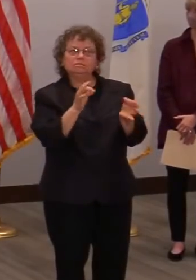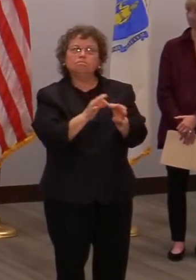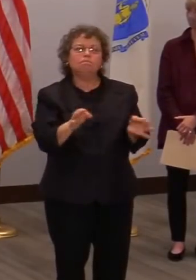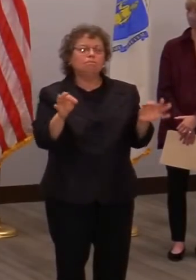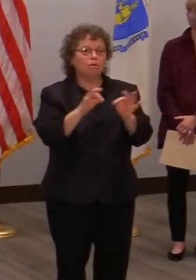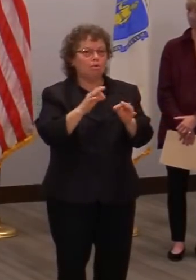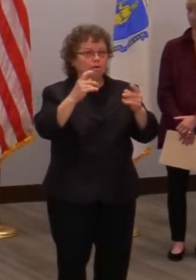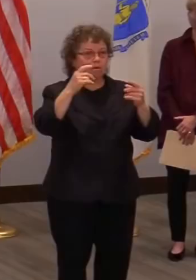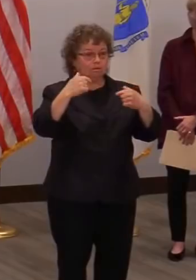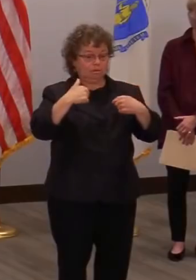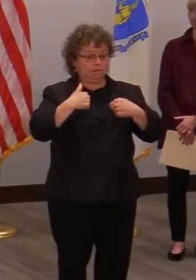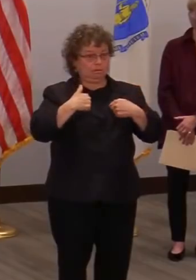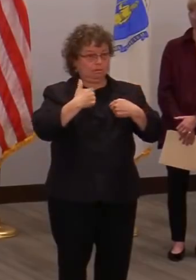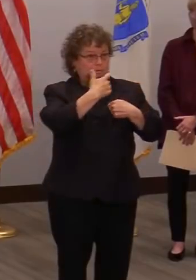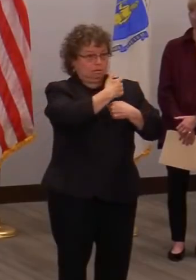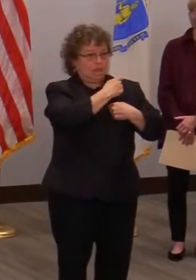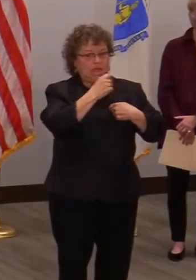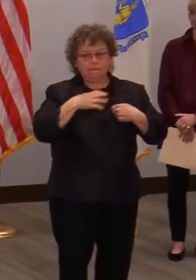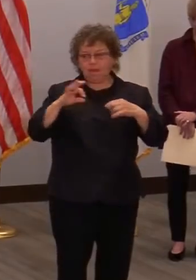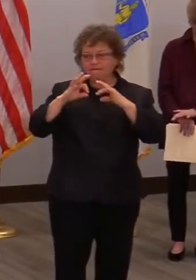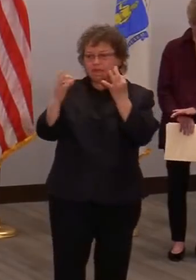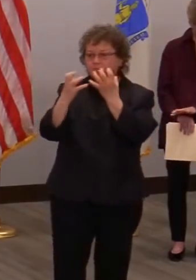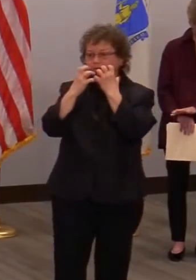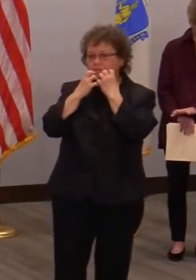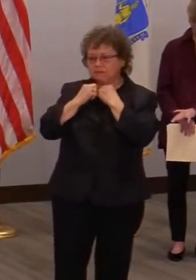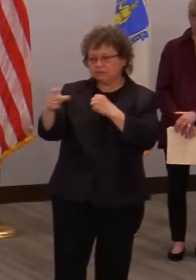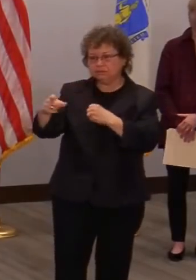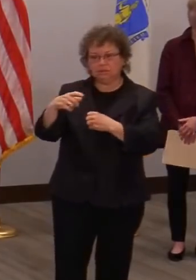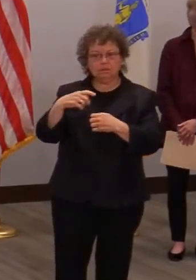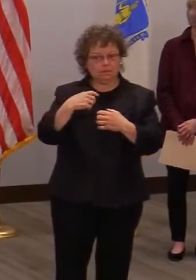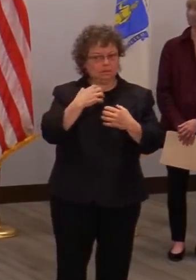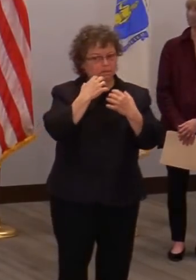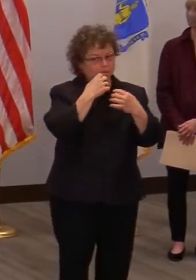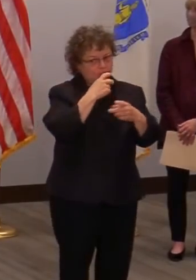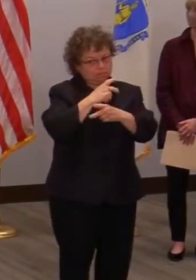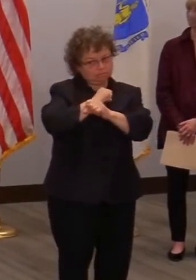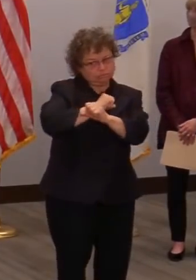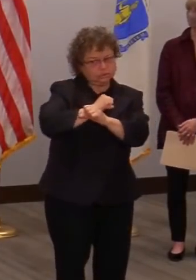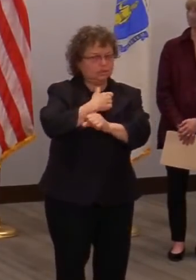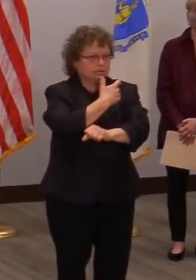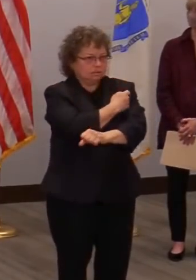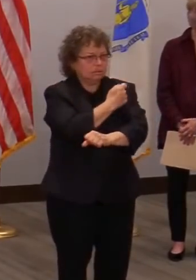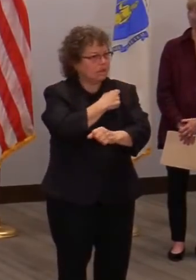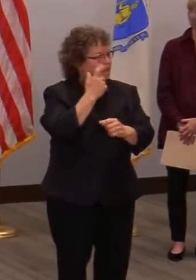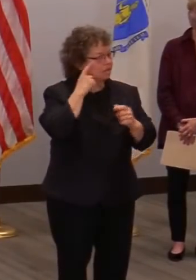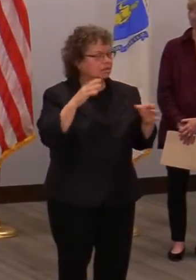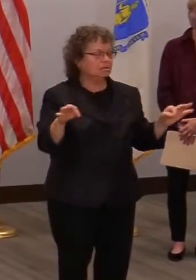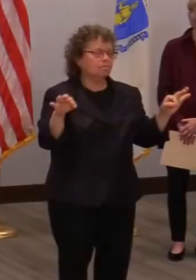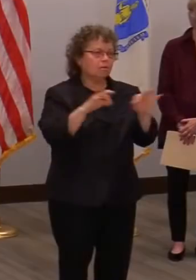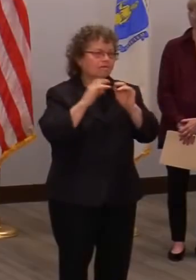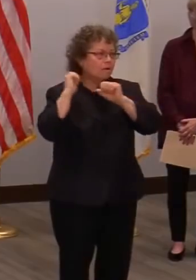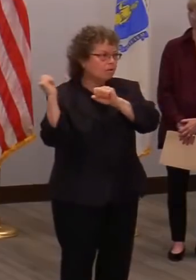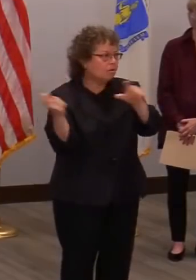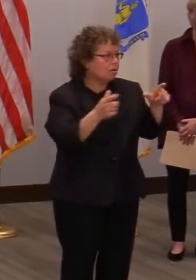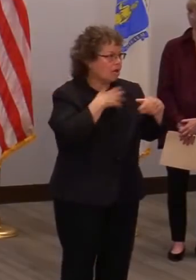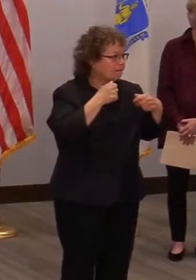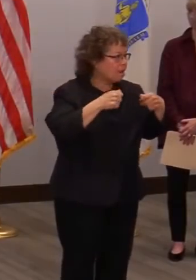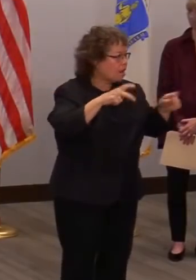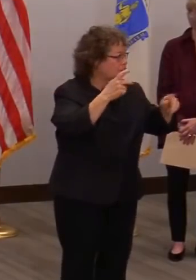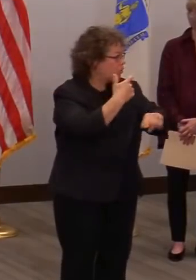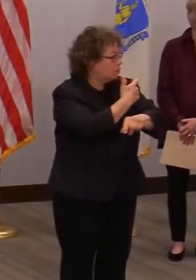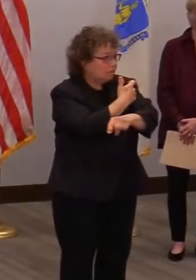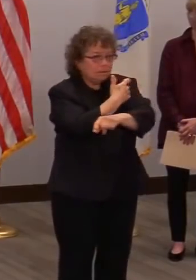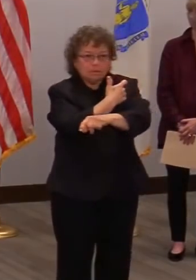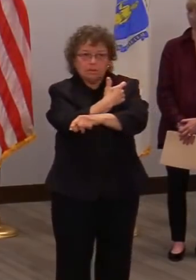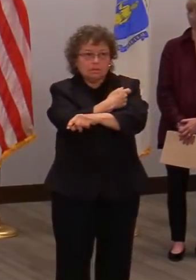get vaccinated. And I think it's critically important for everybody when they have that opportunity to sign up and